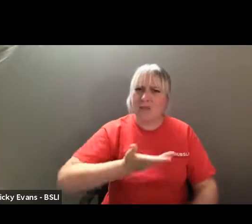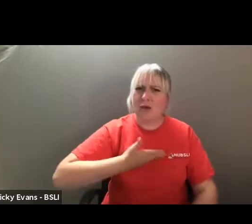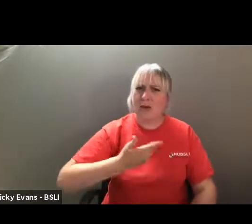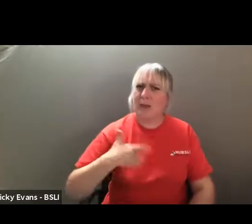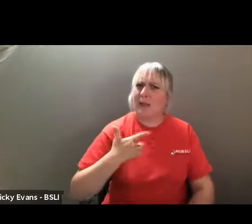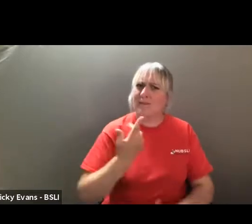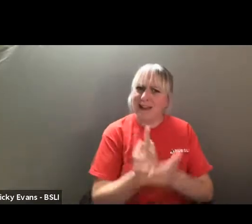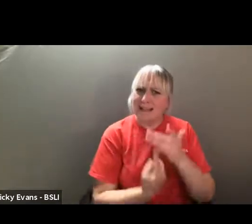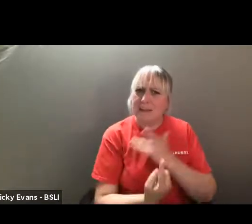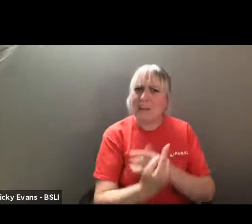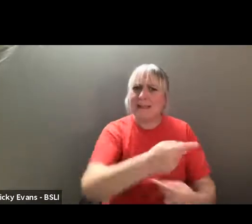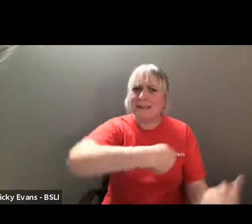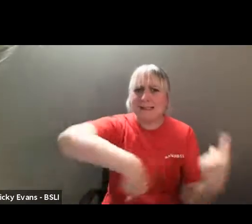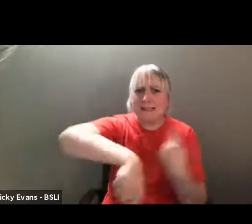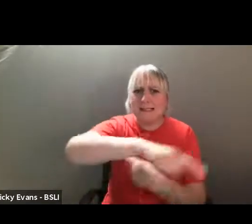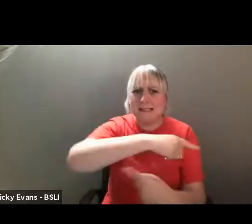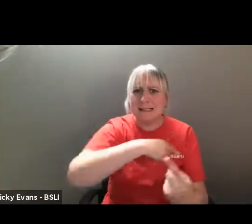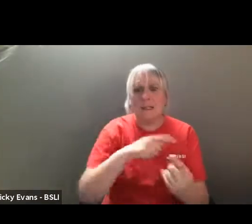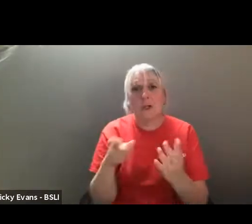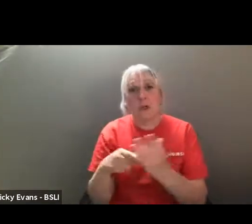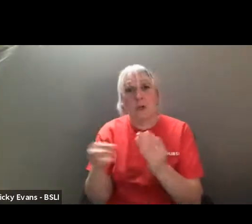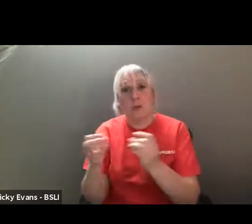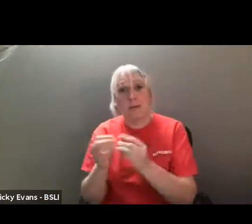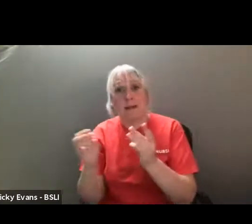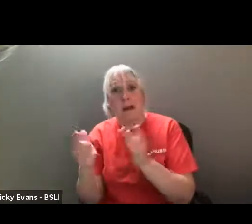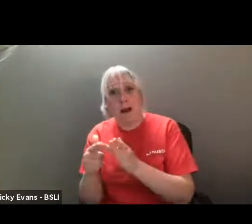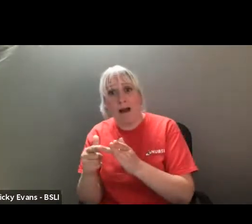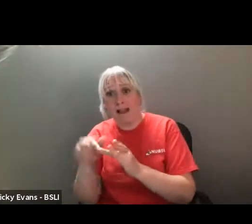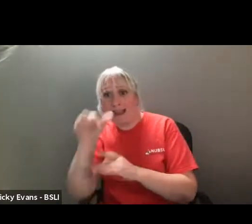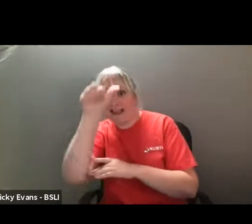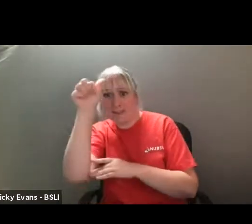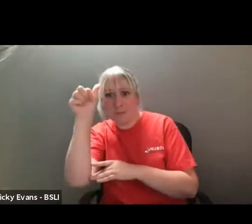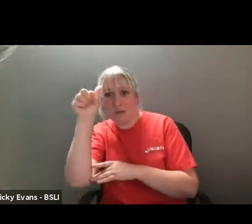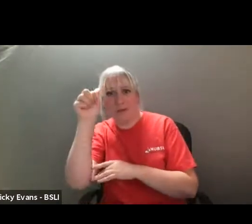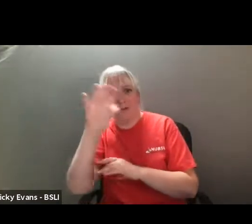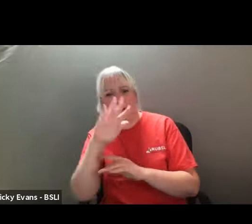proponents of UBI in Scotland. And